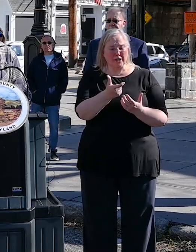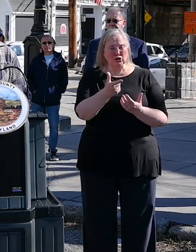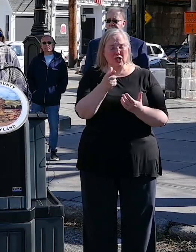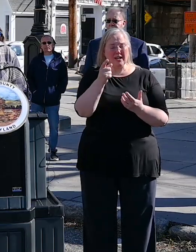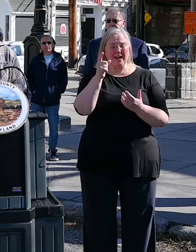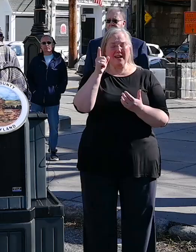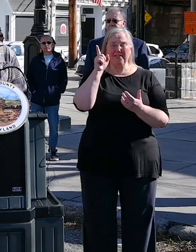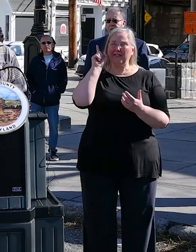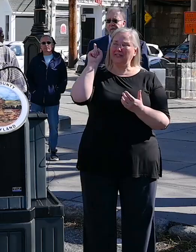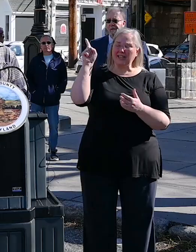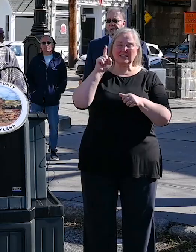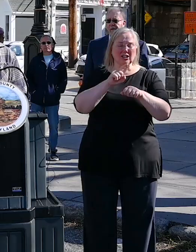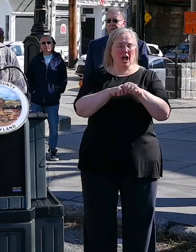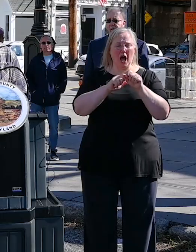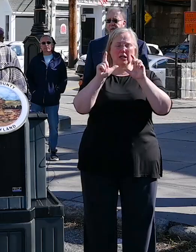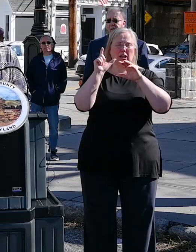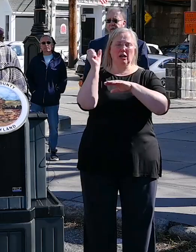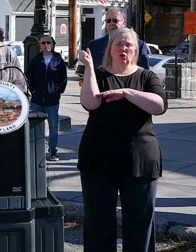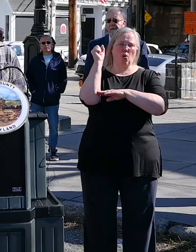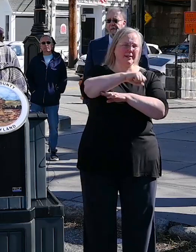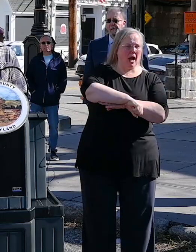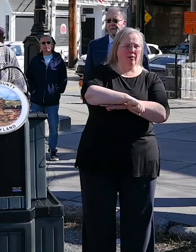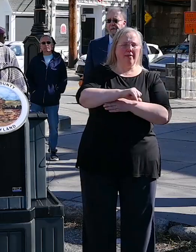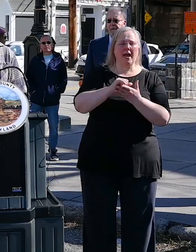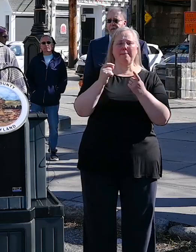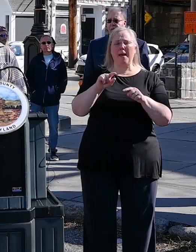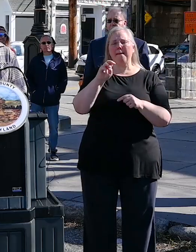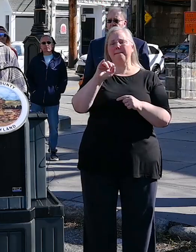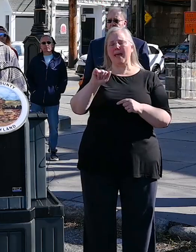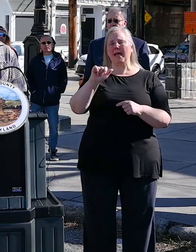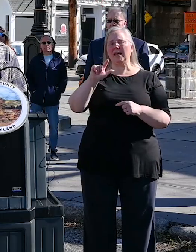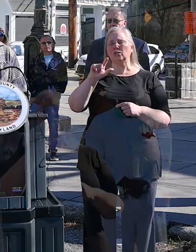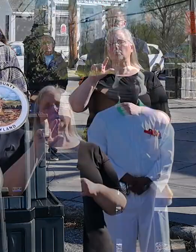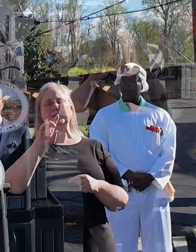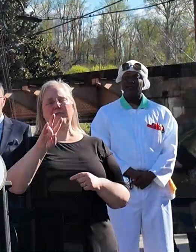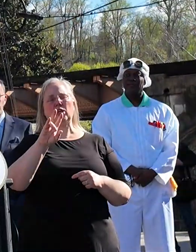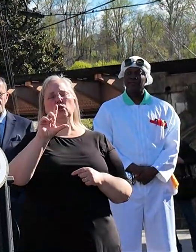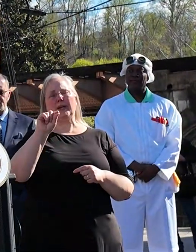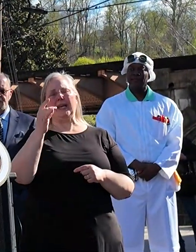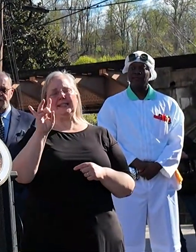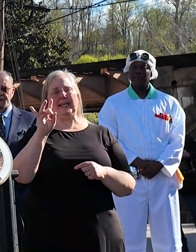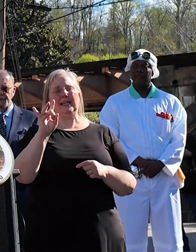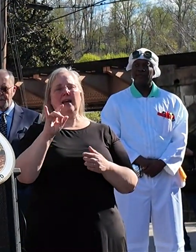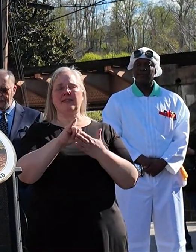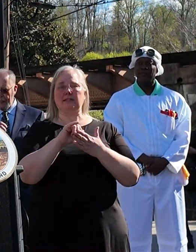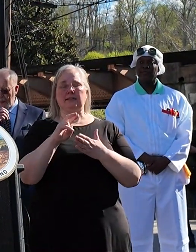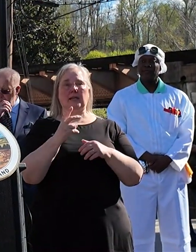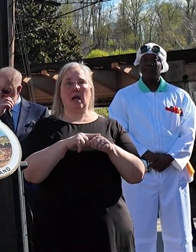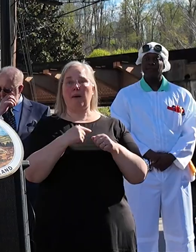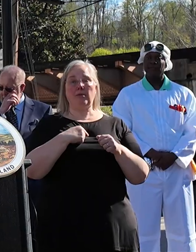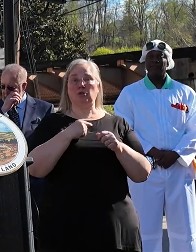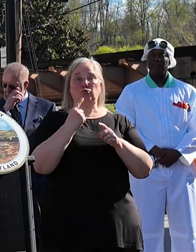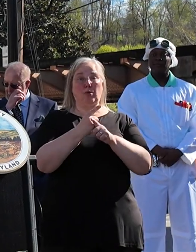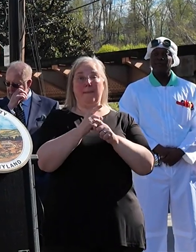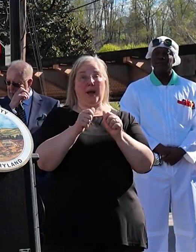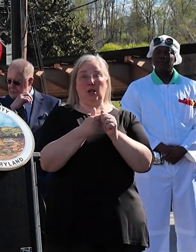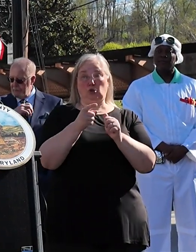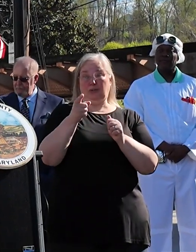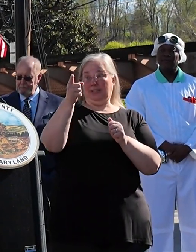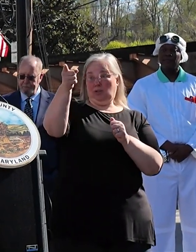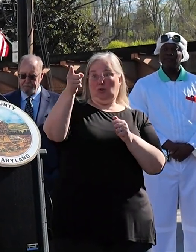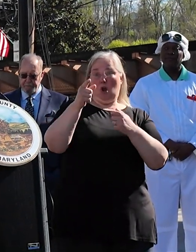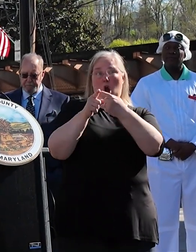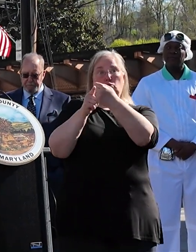It was May 27th, 2018. This is the second time, for those of you who know. I was right behind you, right across Maryland